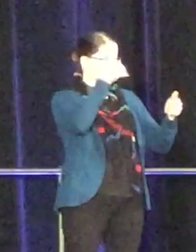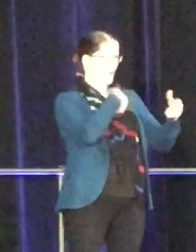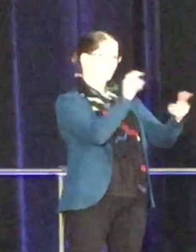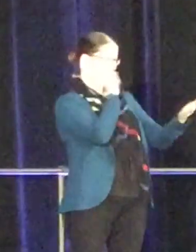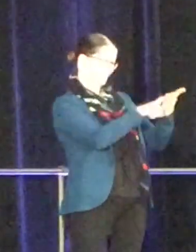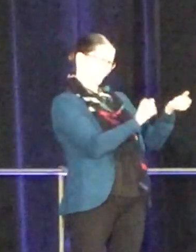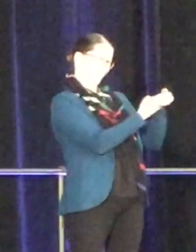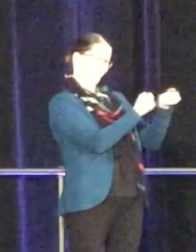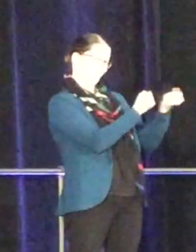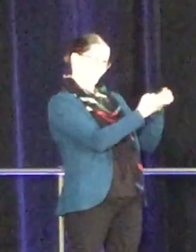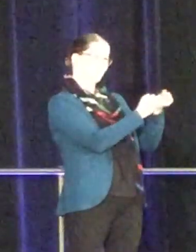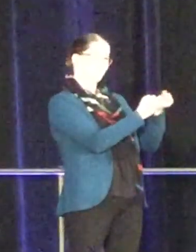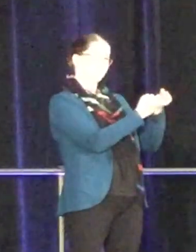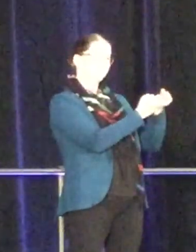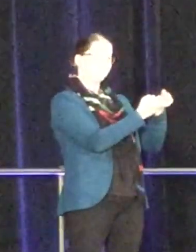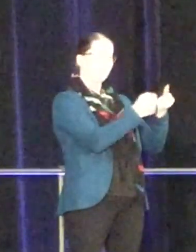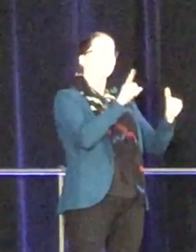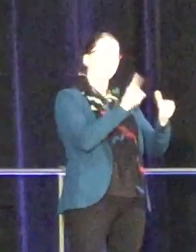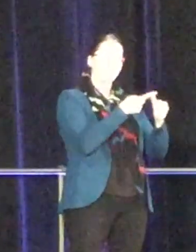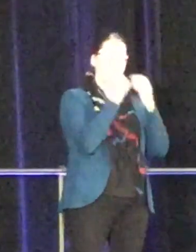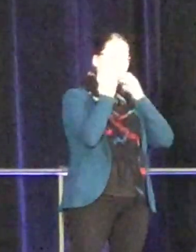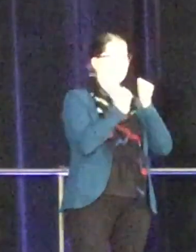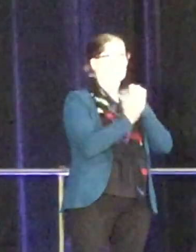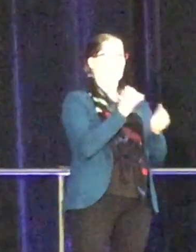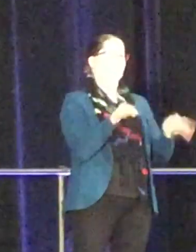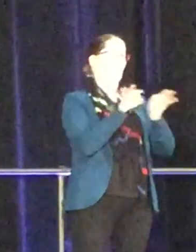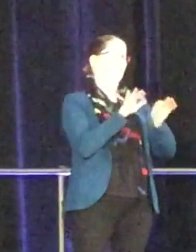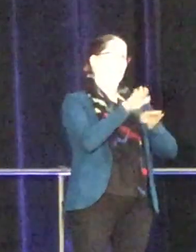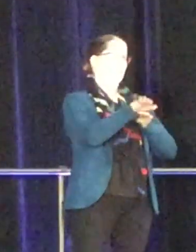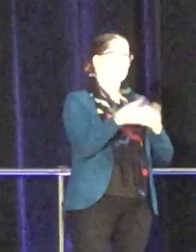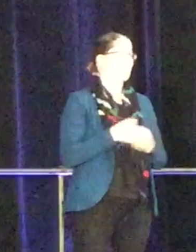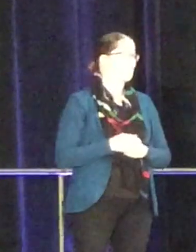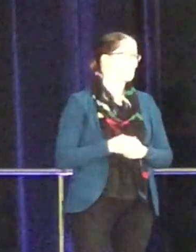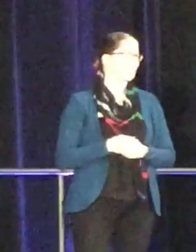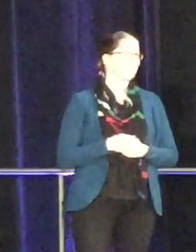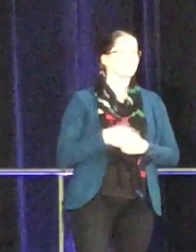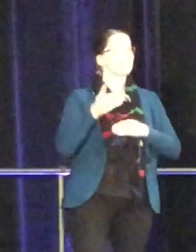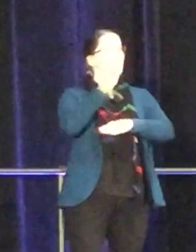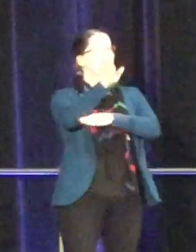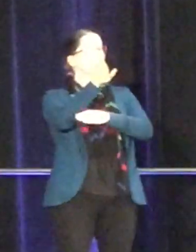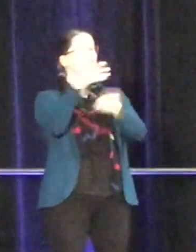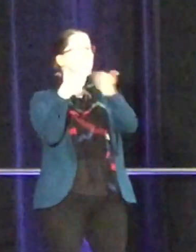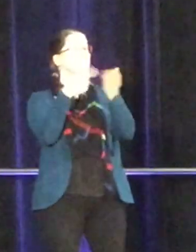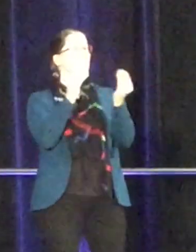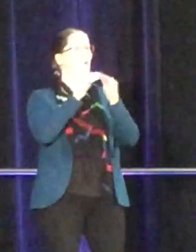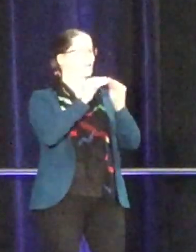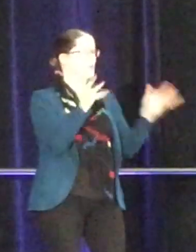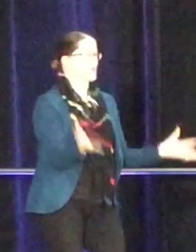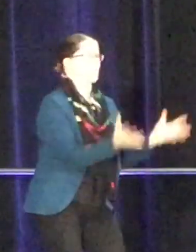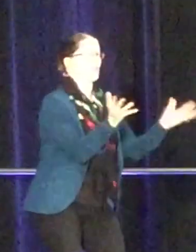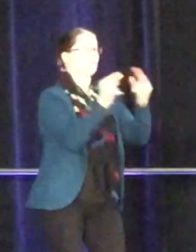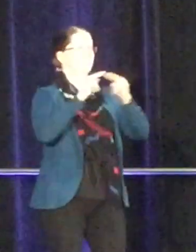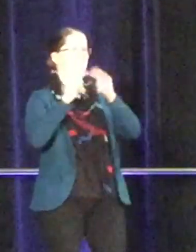this is what you need to do. This is the first step. This afternoon, I promise you, I'm going to talk about how to build and bridge. But right now, I'm going